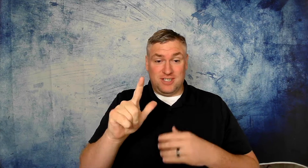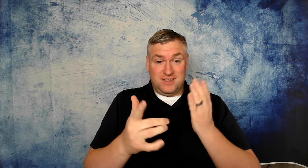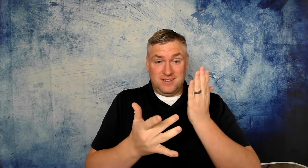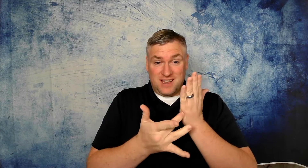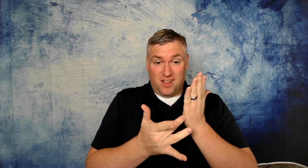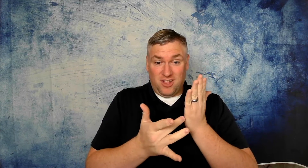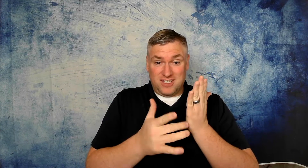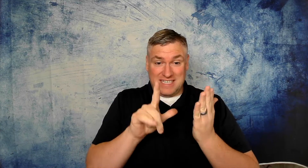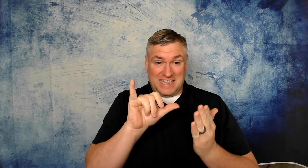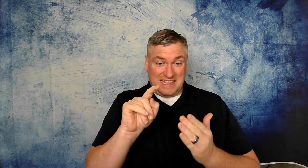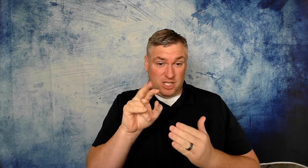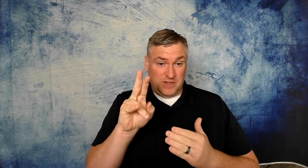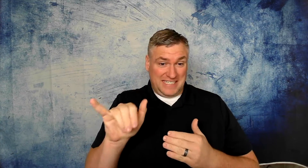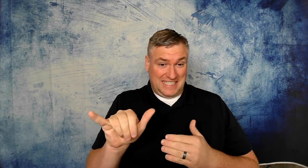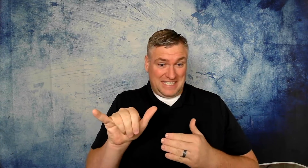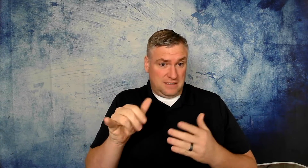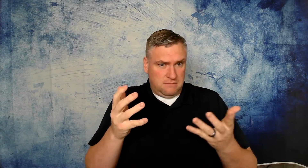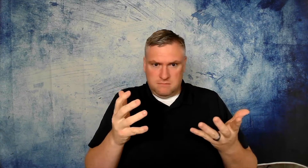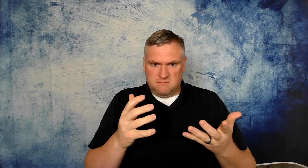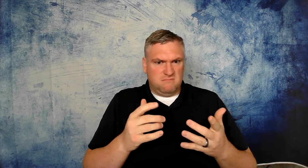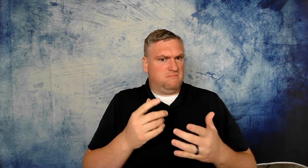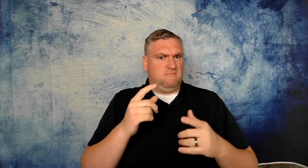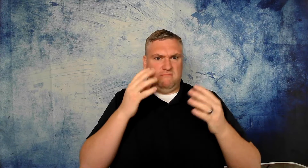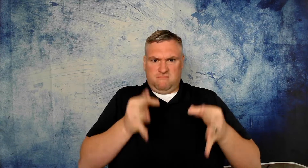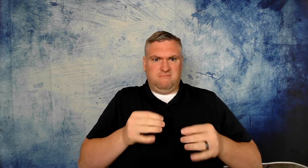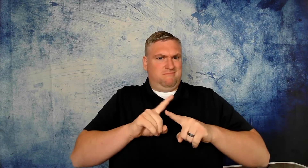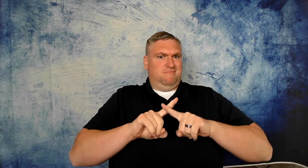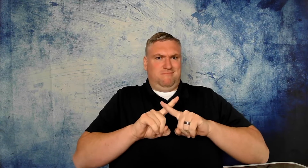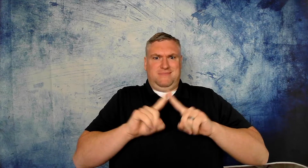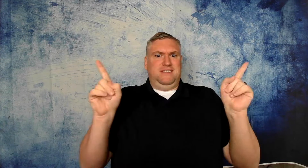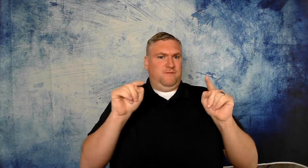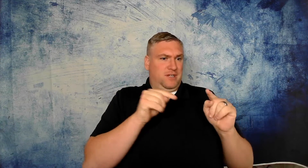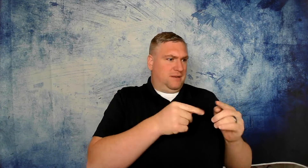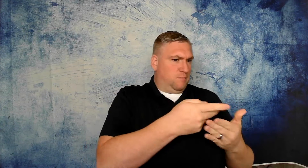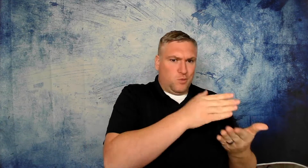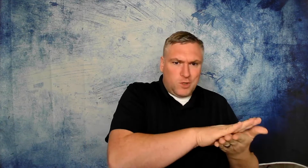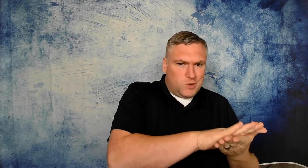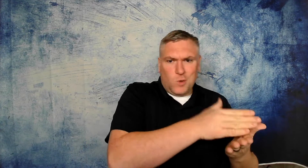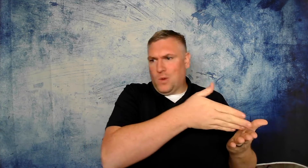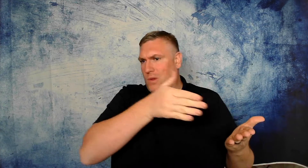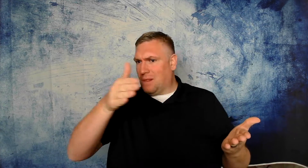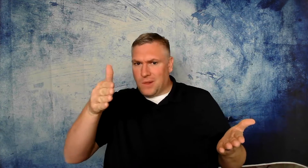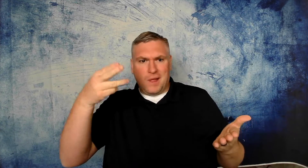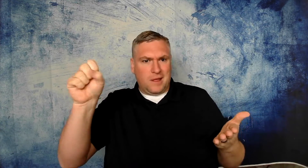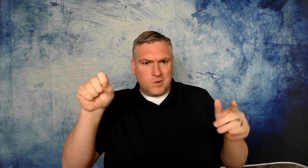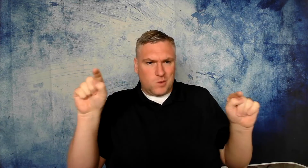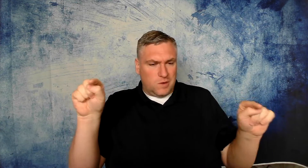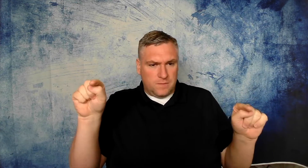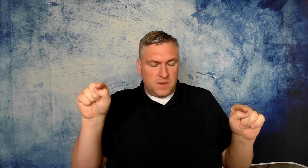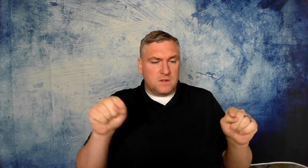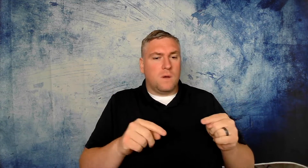exactly the same. Digital technology, digital literacy definitely looks different preschool versus high school.